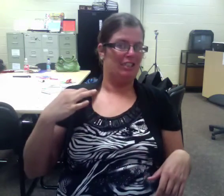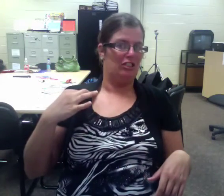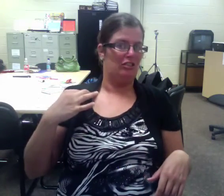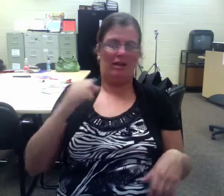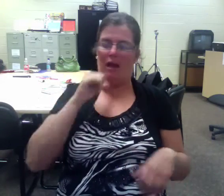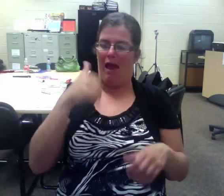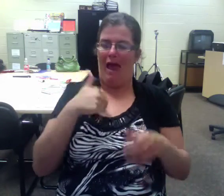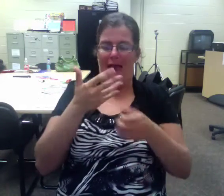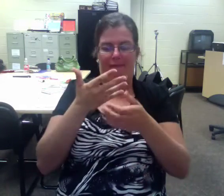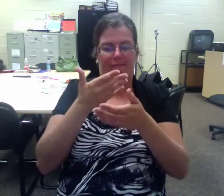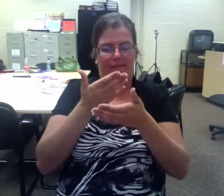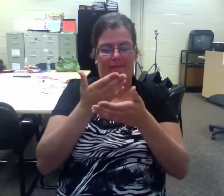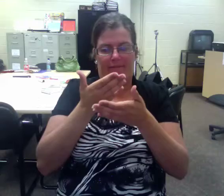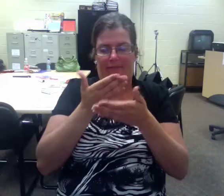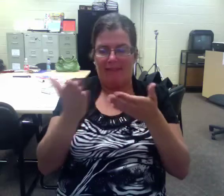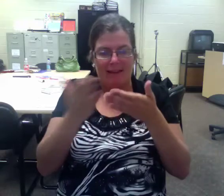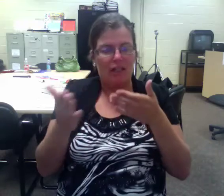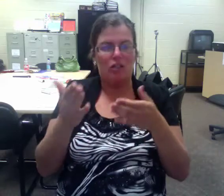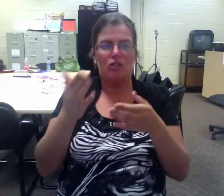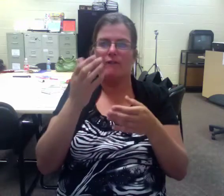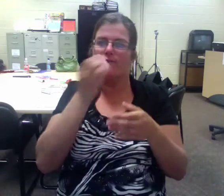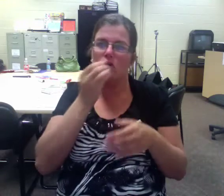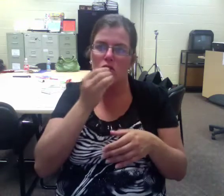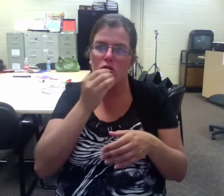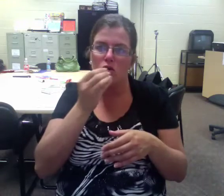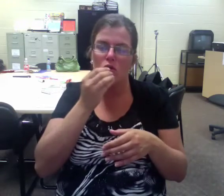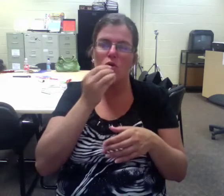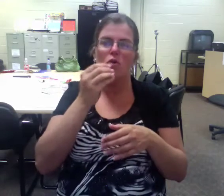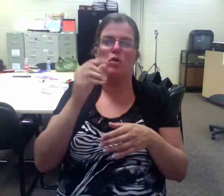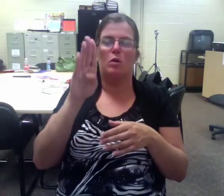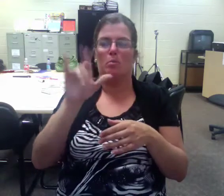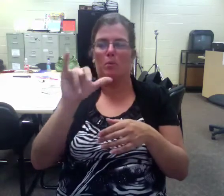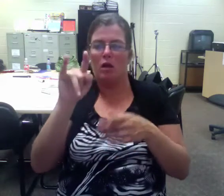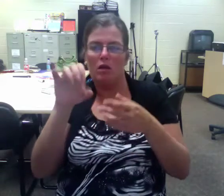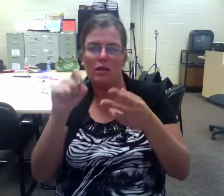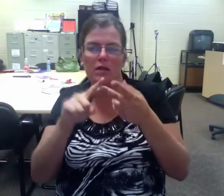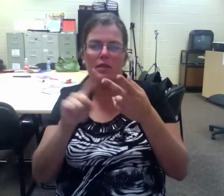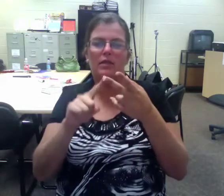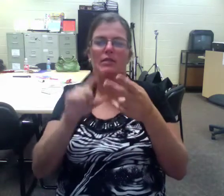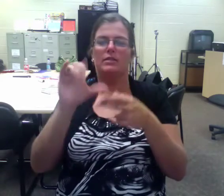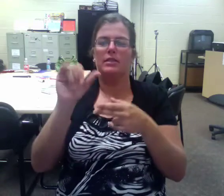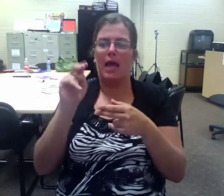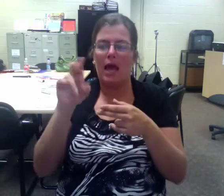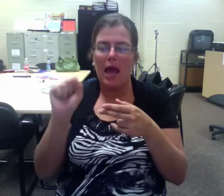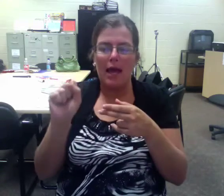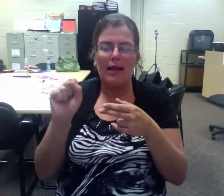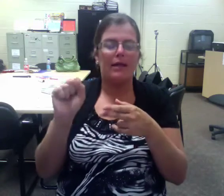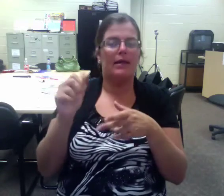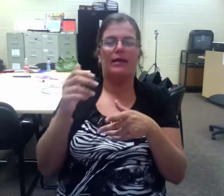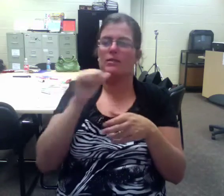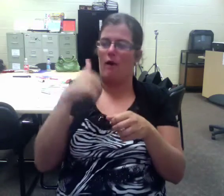with food and ammunition. And also there was a lack of support. We're going to look at a pie